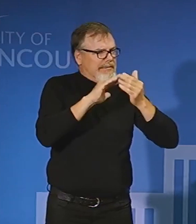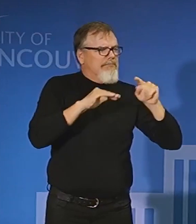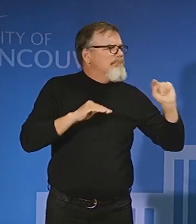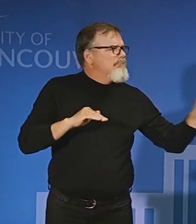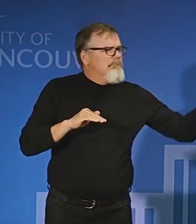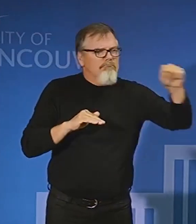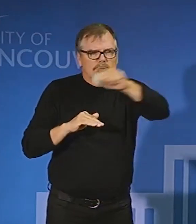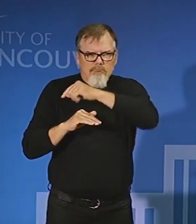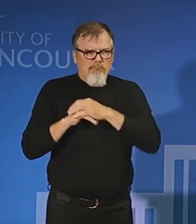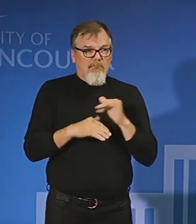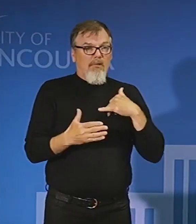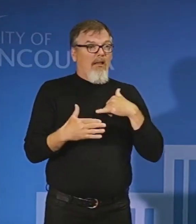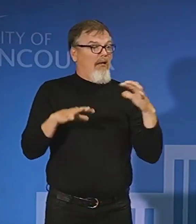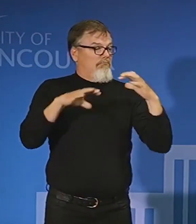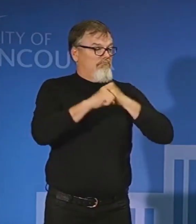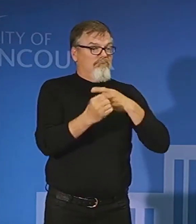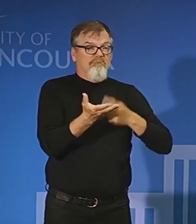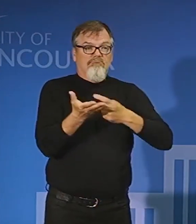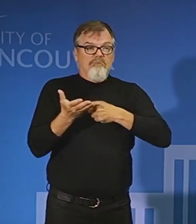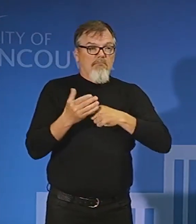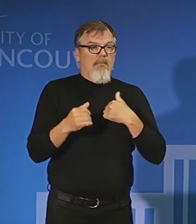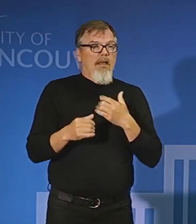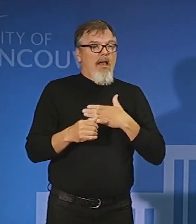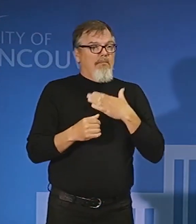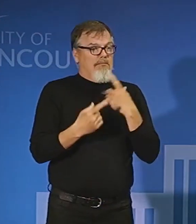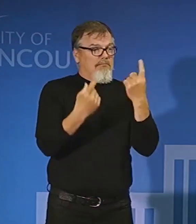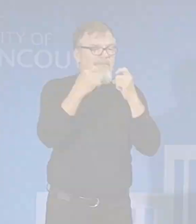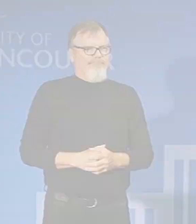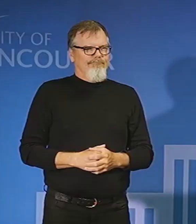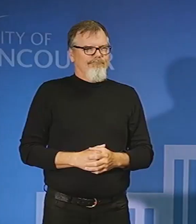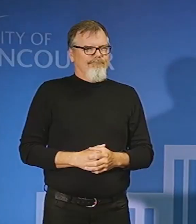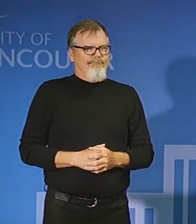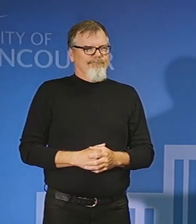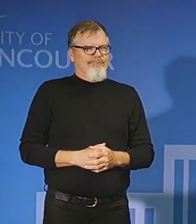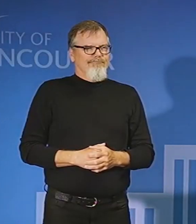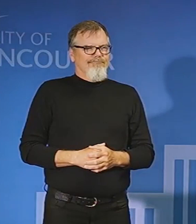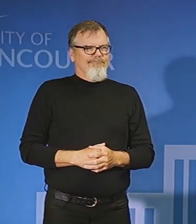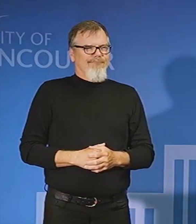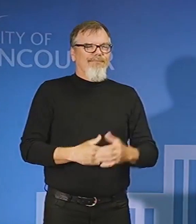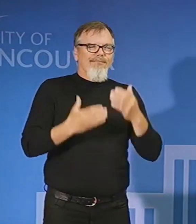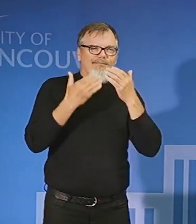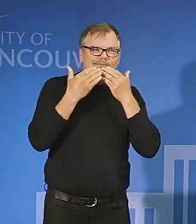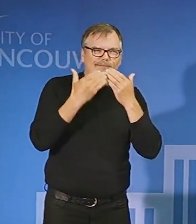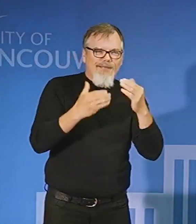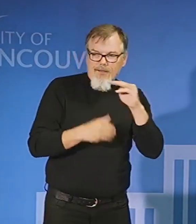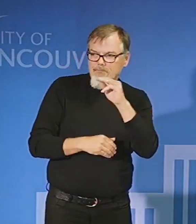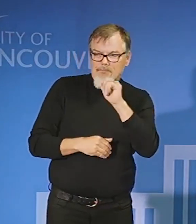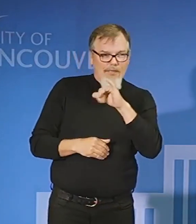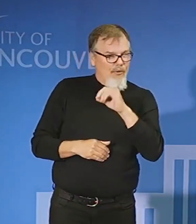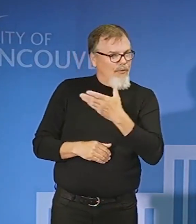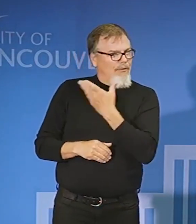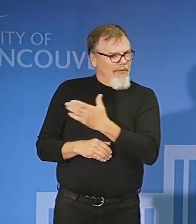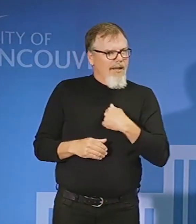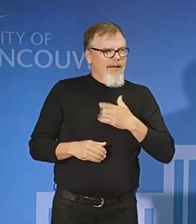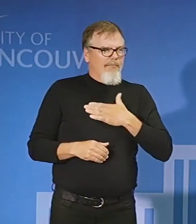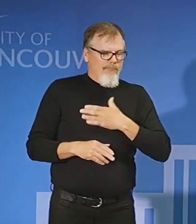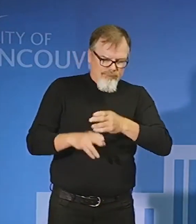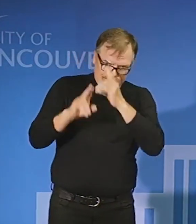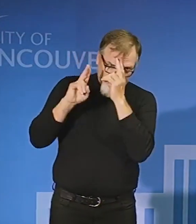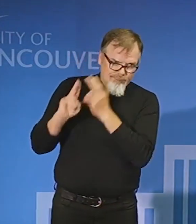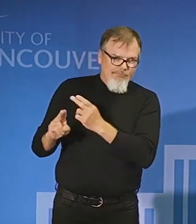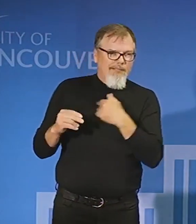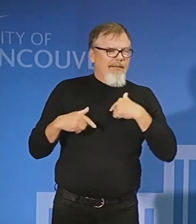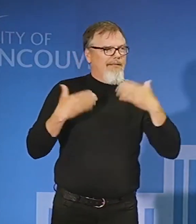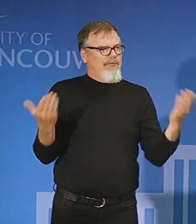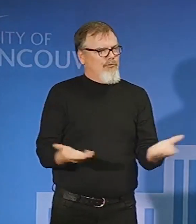update, and I'm happy to take questions, but first we'll hear from Dr. Daly. Thank you, Mayor Stewart. It's my pleasure to be here to give an update